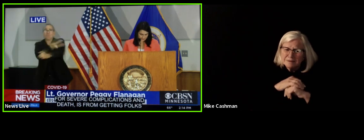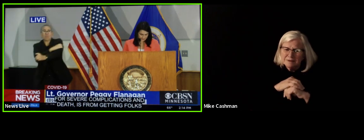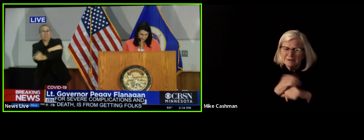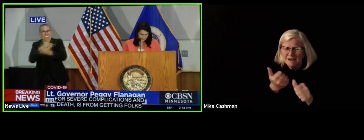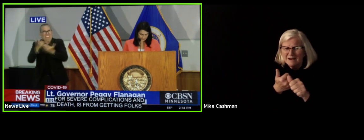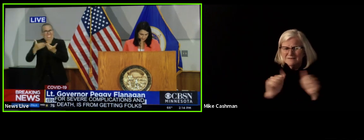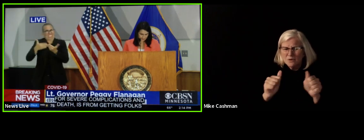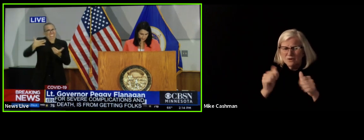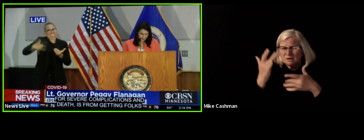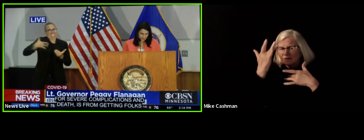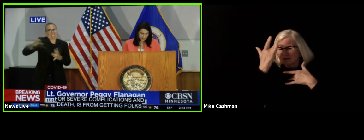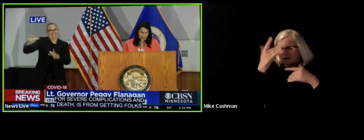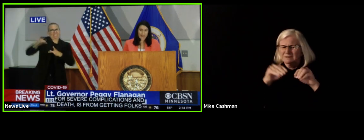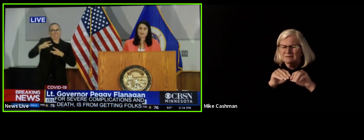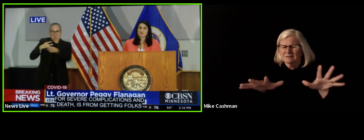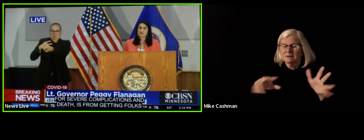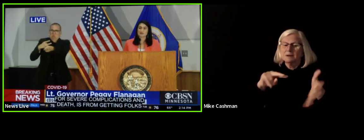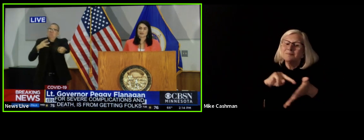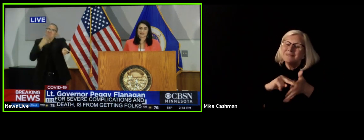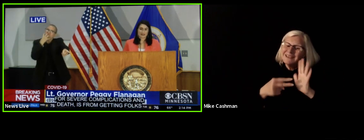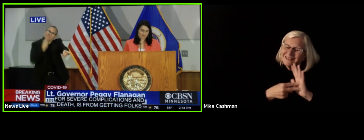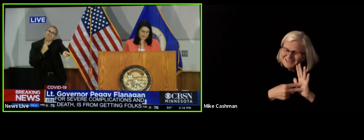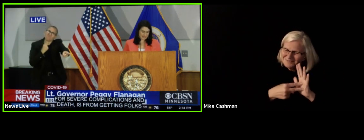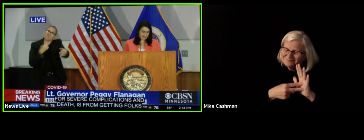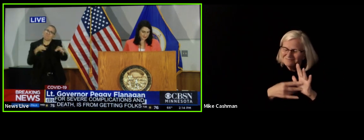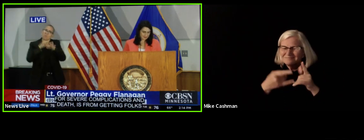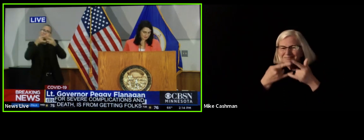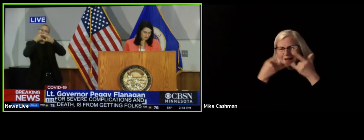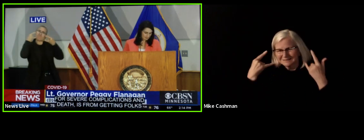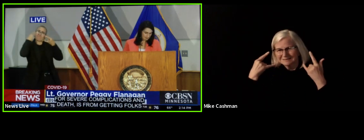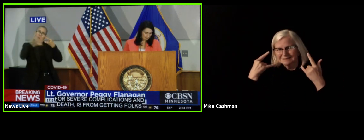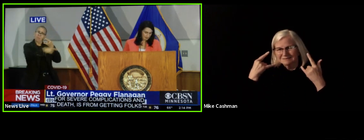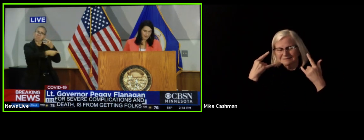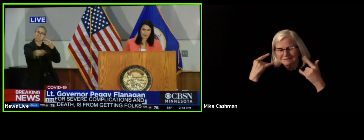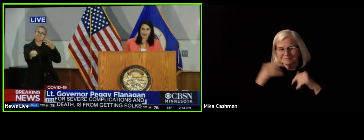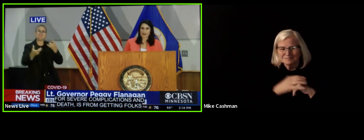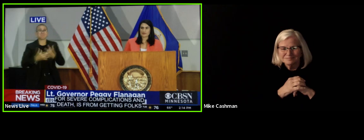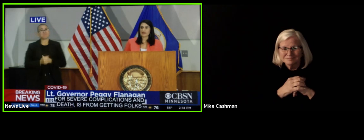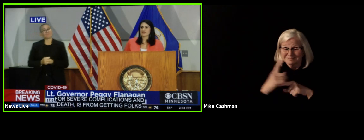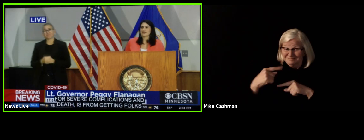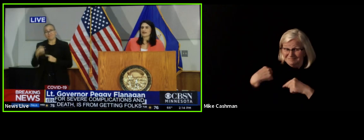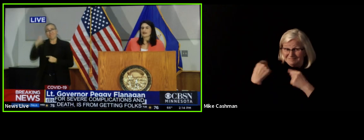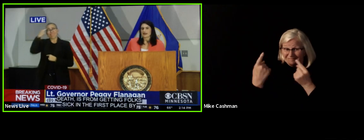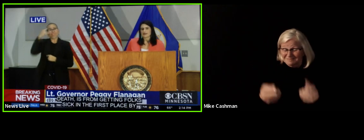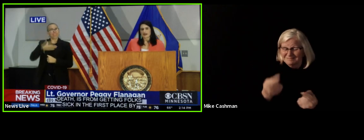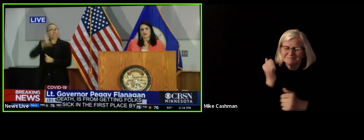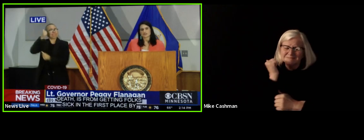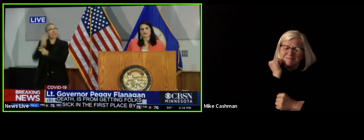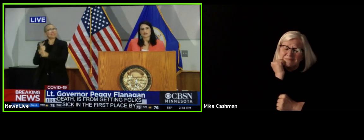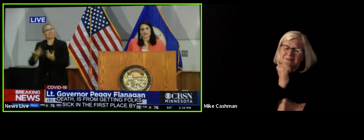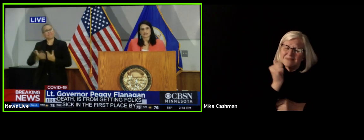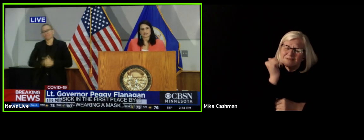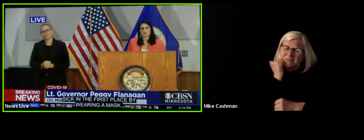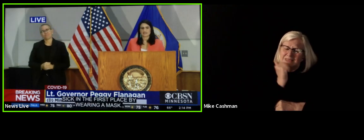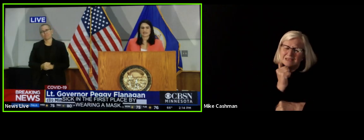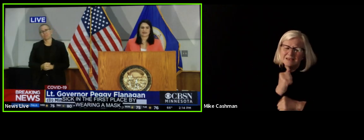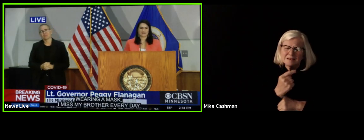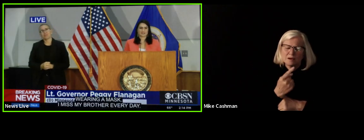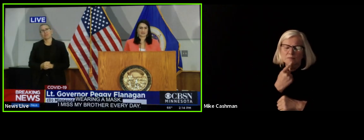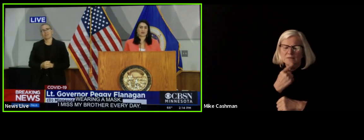masks. I miss my brother every day. And we have not yet had the opportunity to